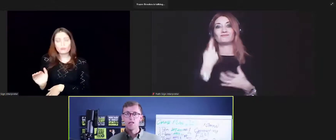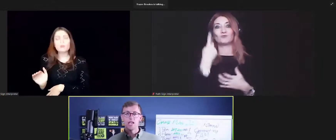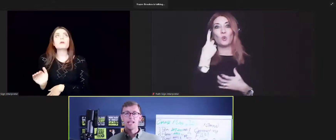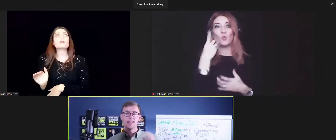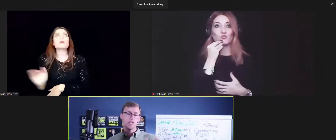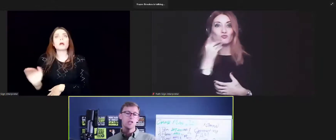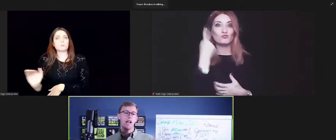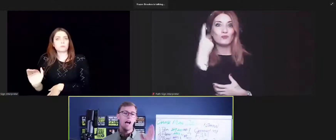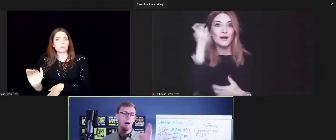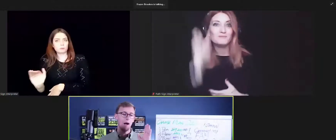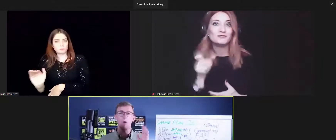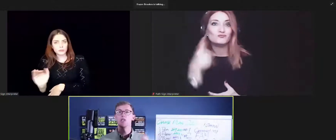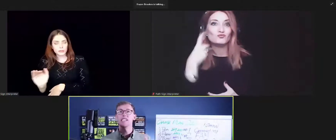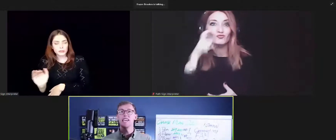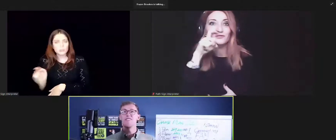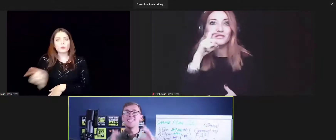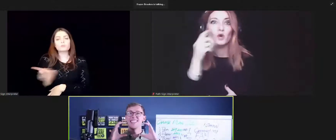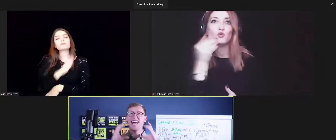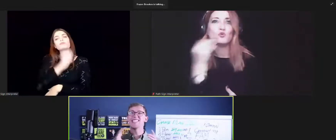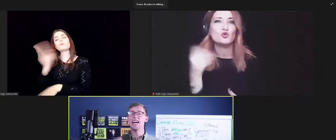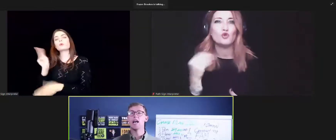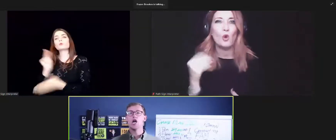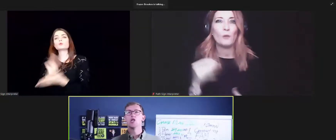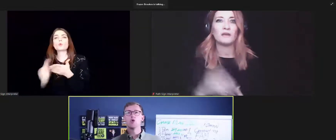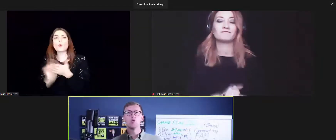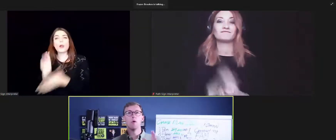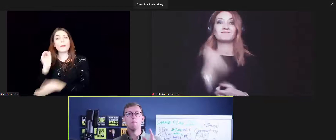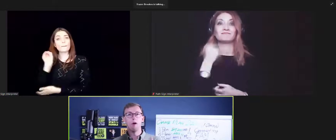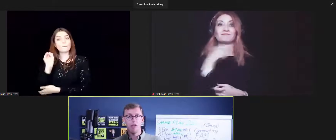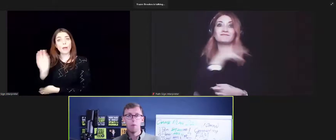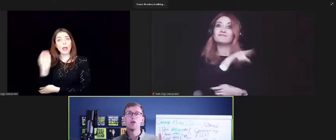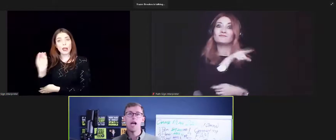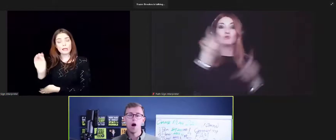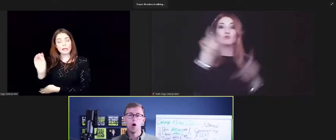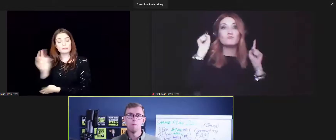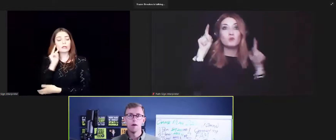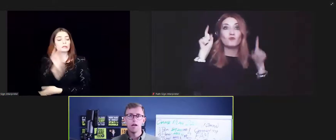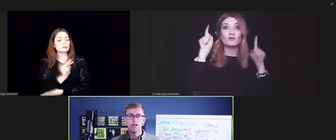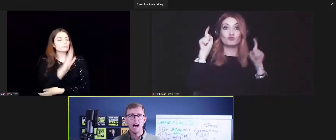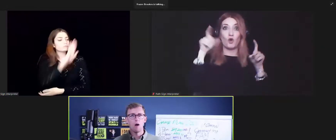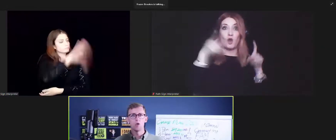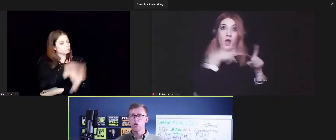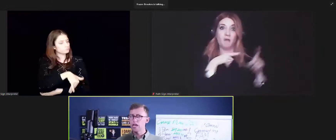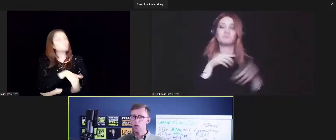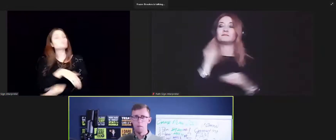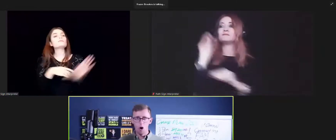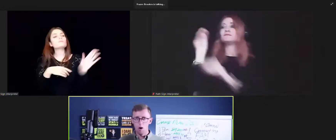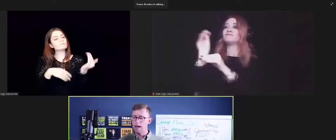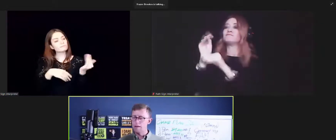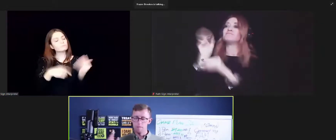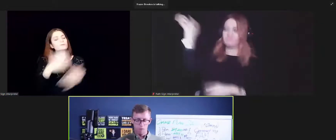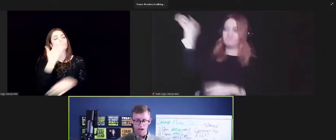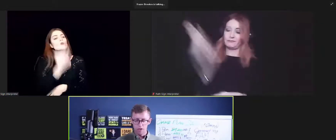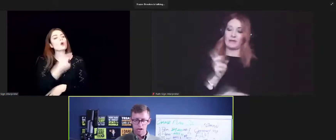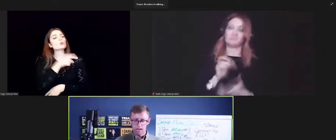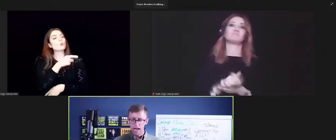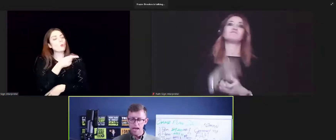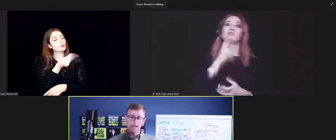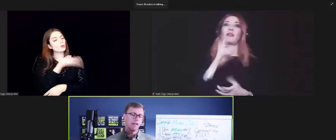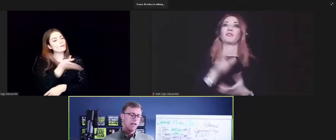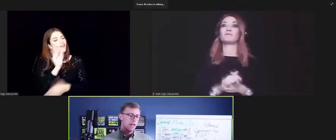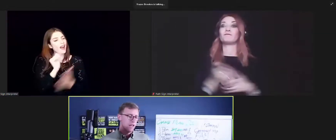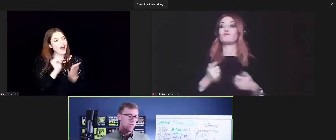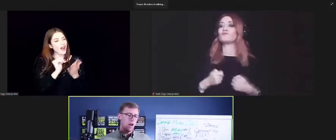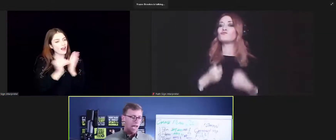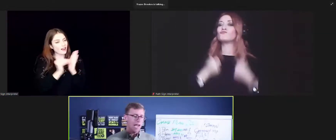and said, listen, I want you to give this letter to your mother when you get home. Now, it was a single mom, like raising her kid,